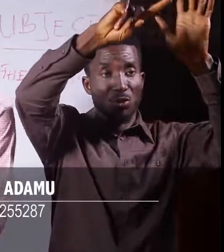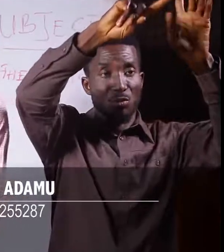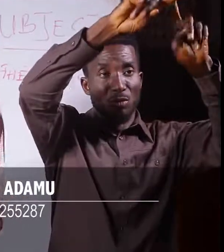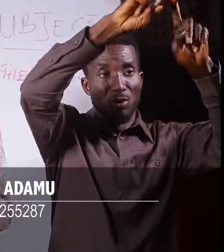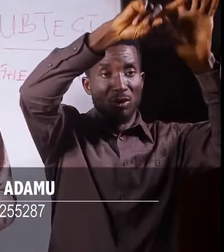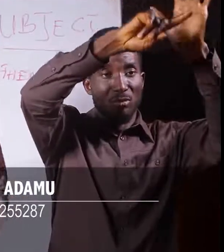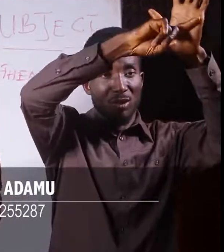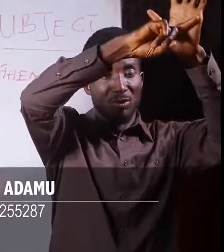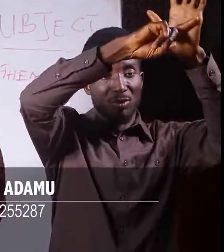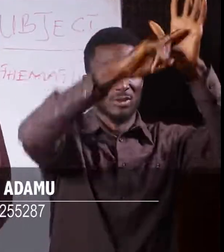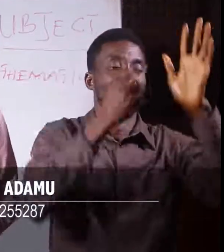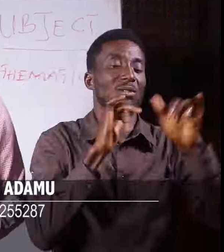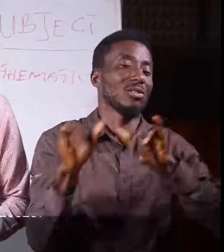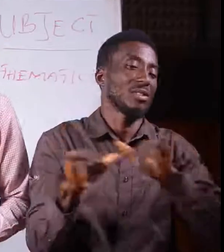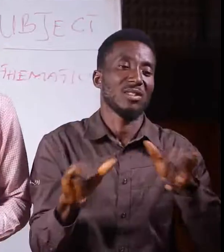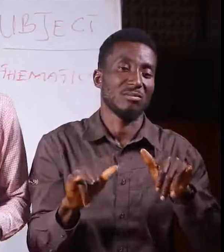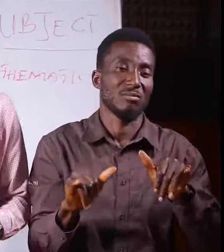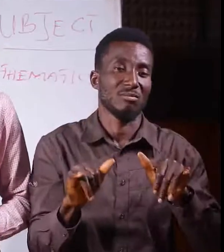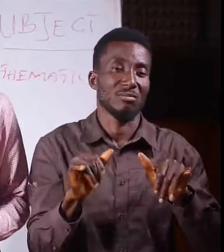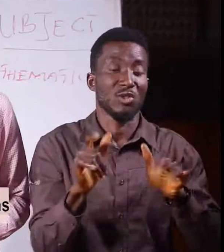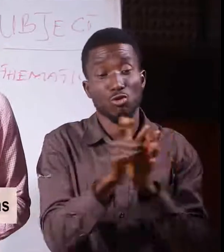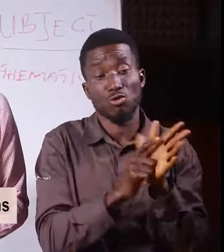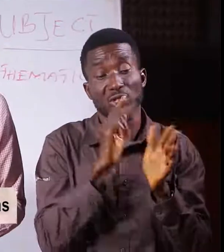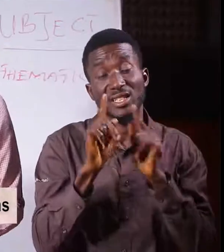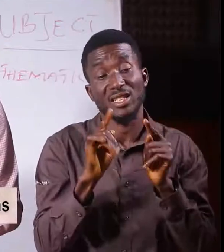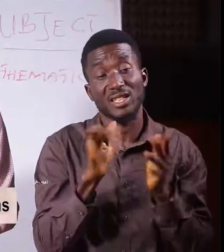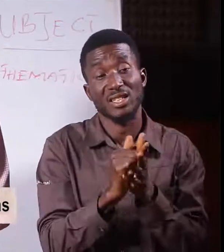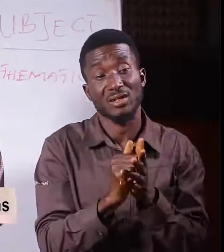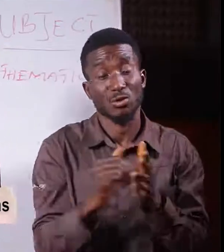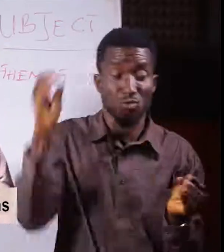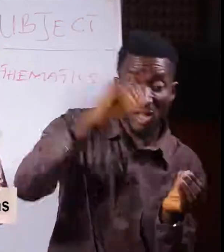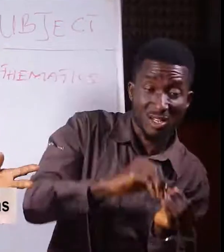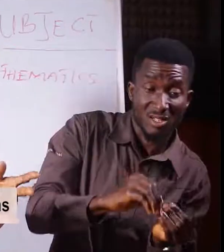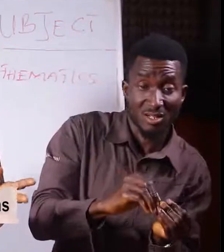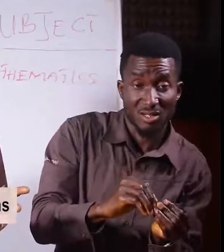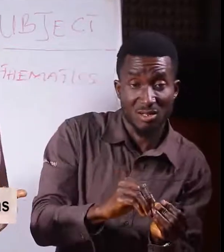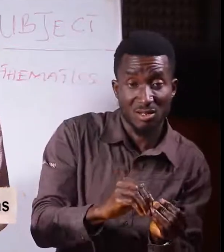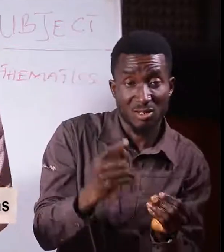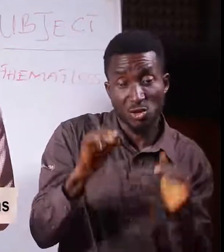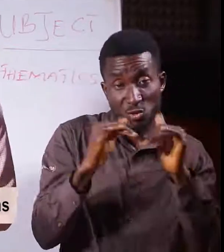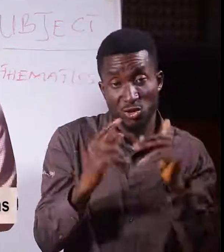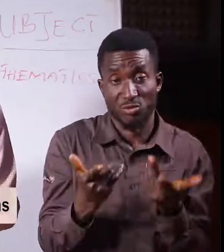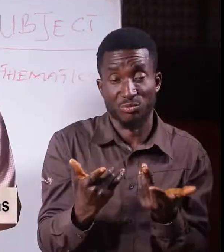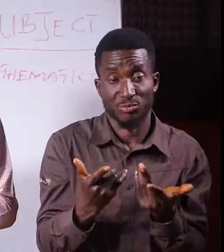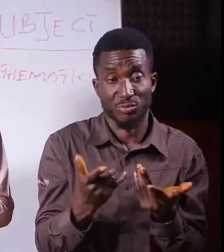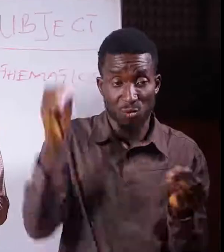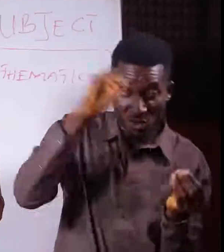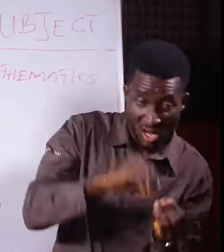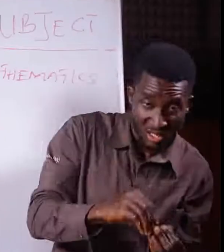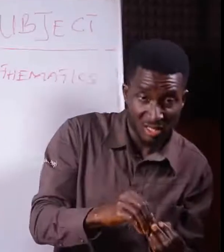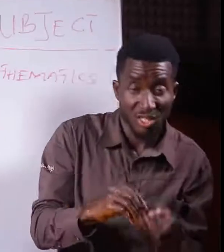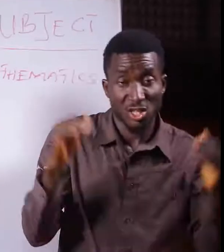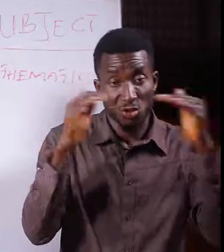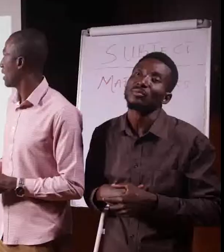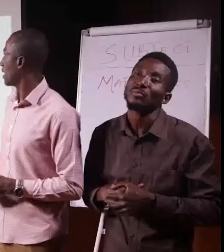see that both signs are not the same. So the rule is saying we are to add the equations. We are to add